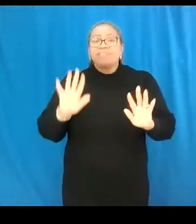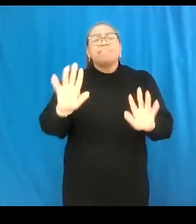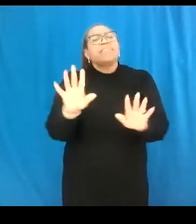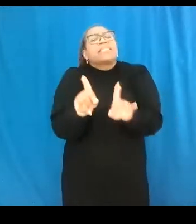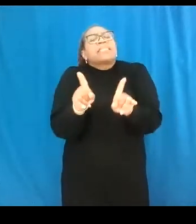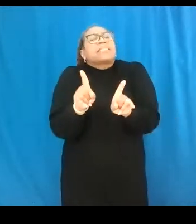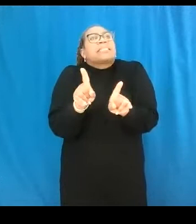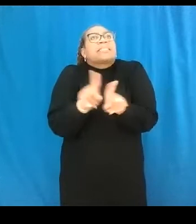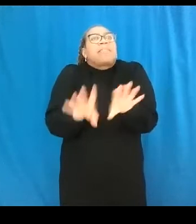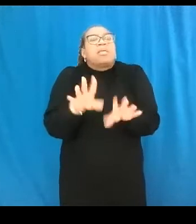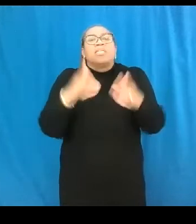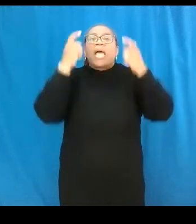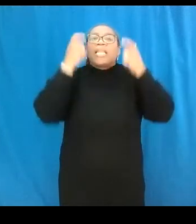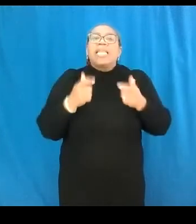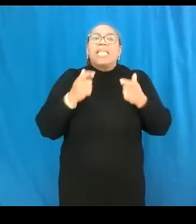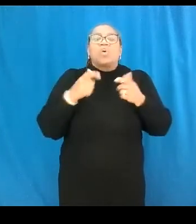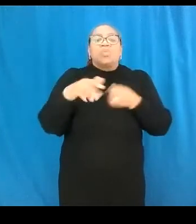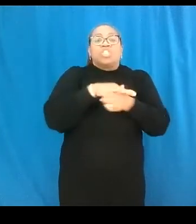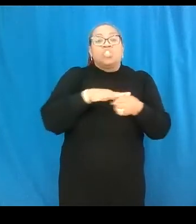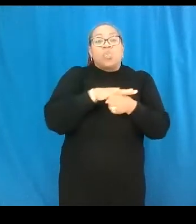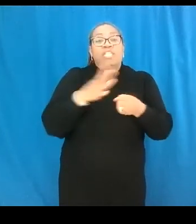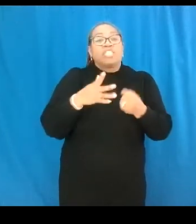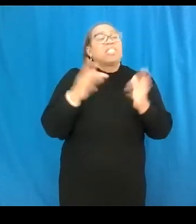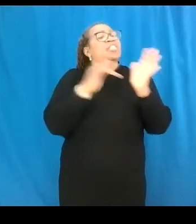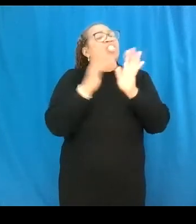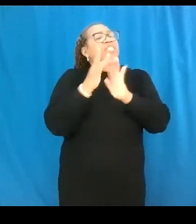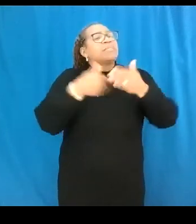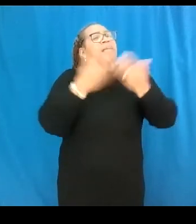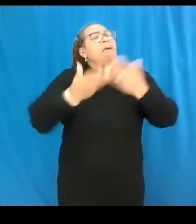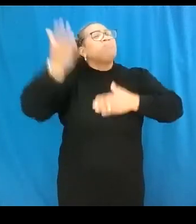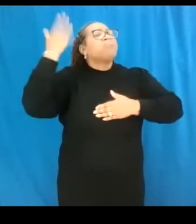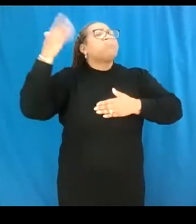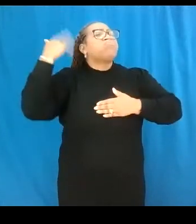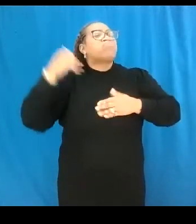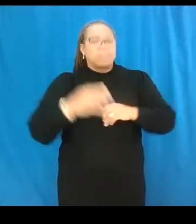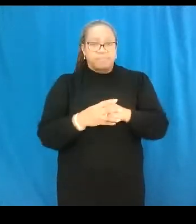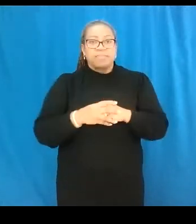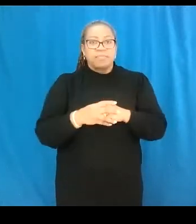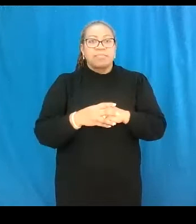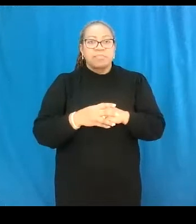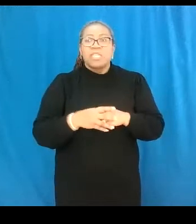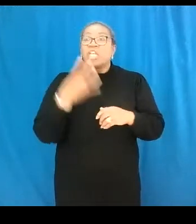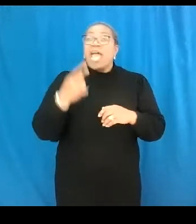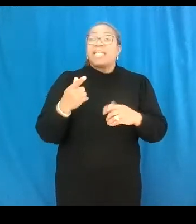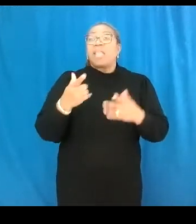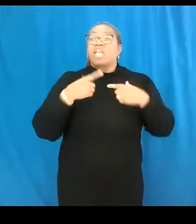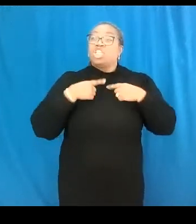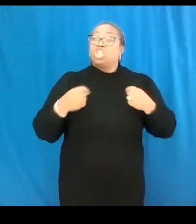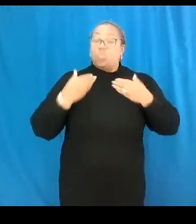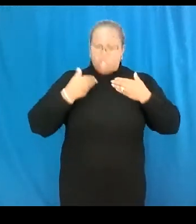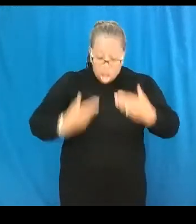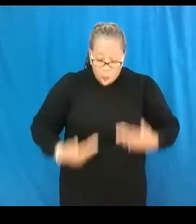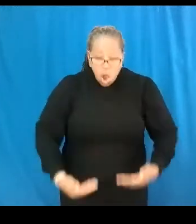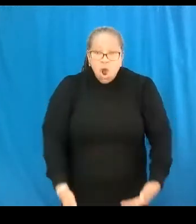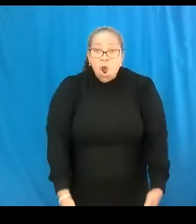the most basic shirt was something called a tunic, which was a full body length garment. And people would often wear